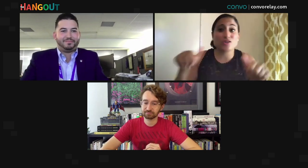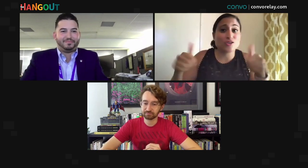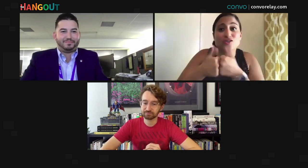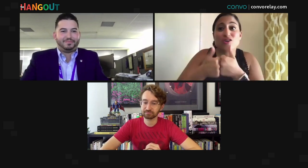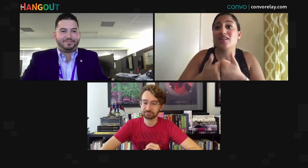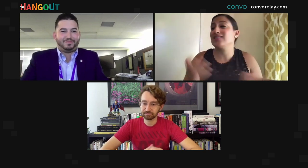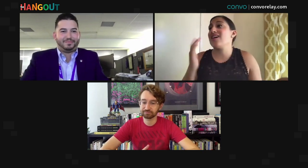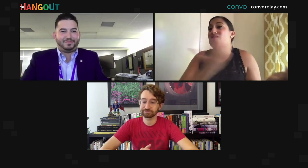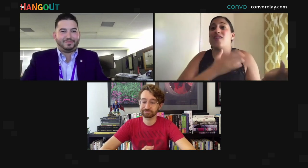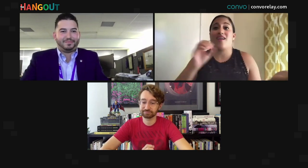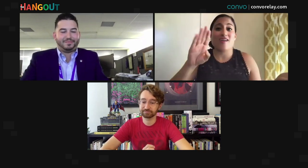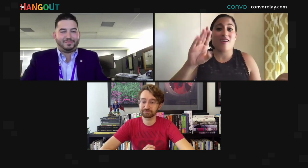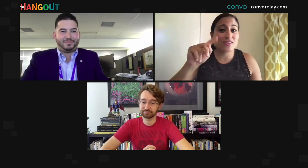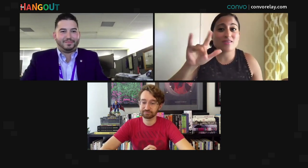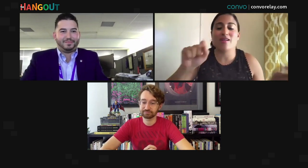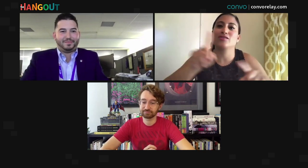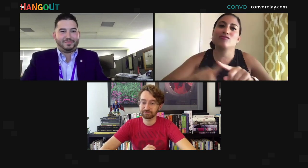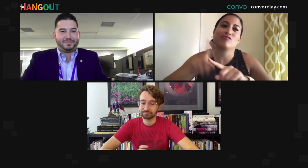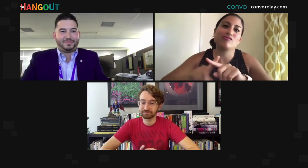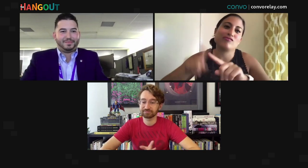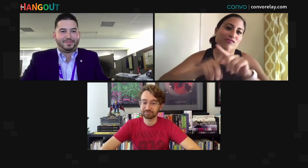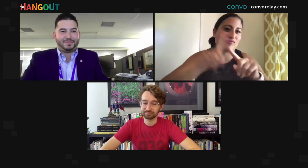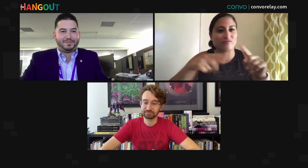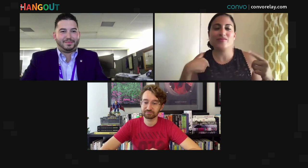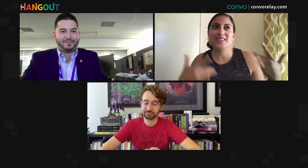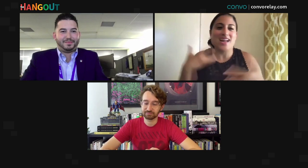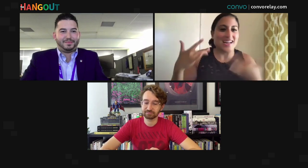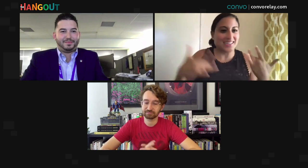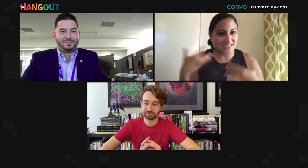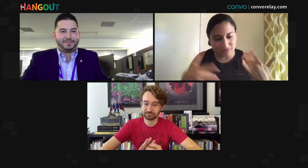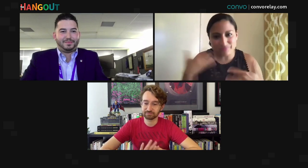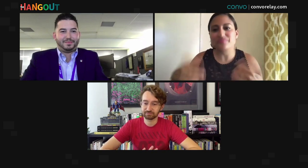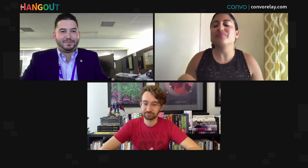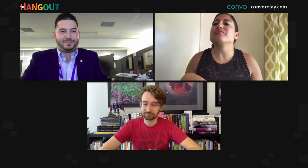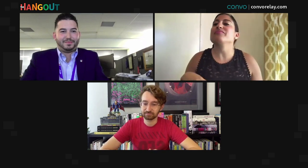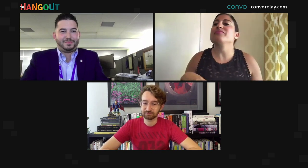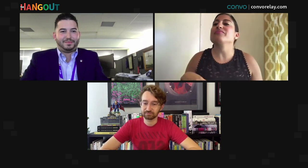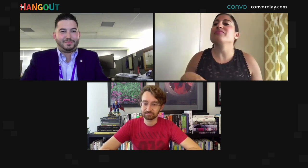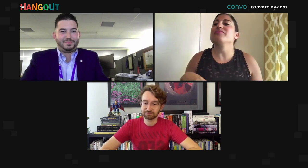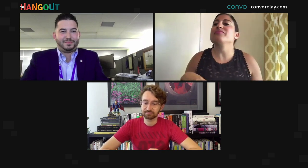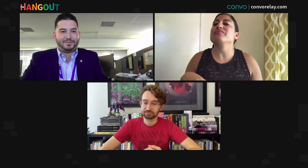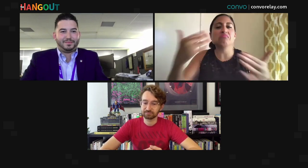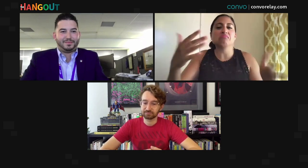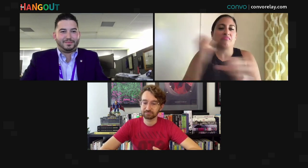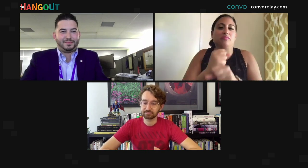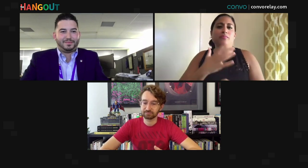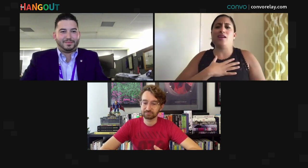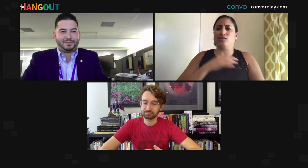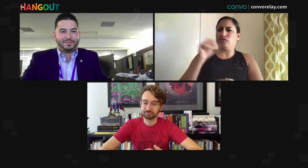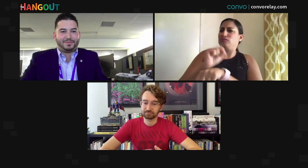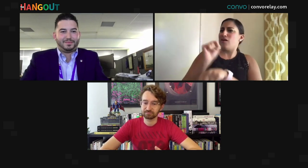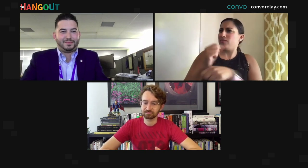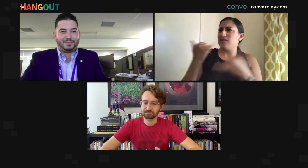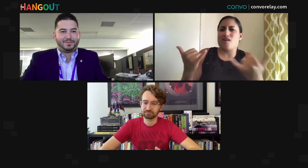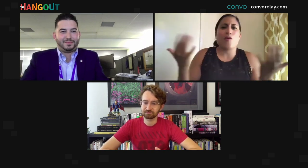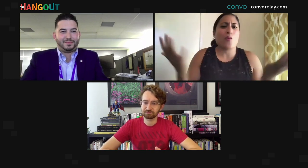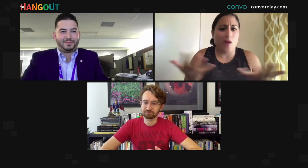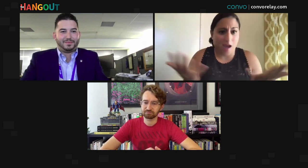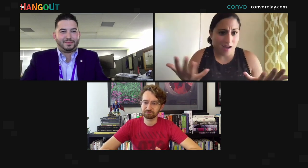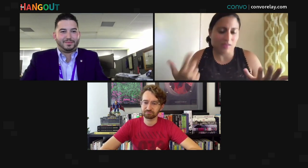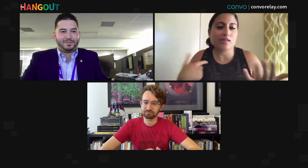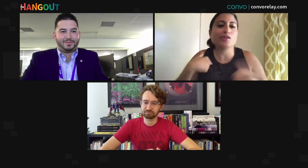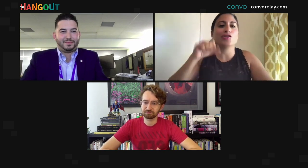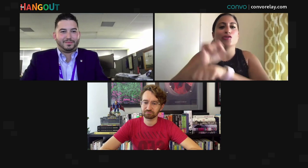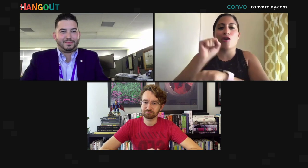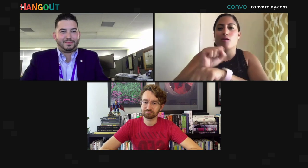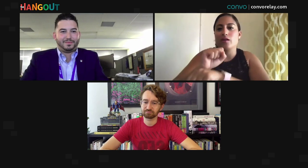environment, our experiences, the challenges we've had. It's all been different for each of us, so I wanted to talk about it, and I'm going to